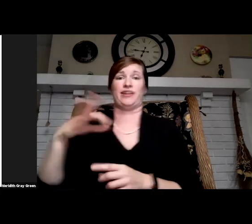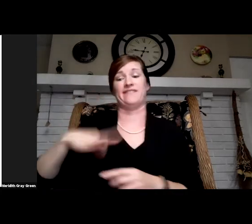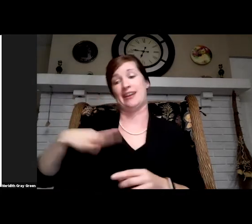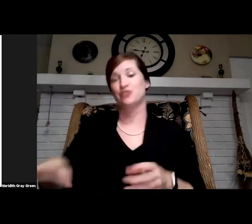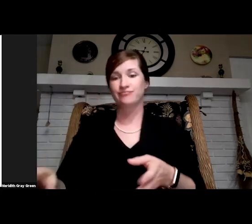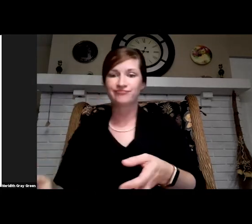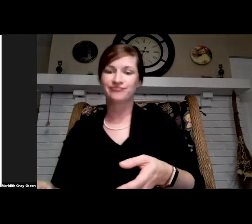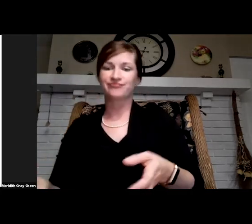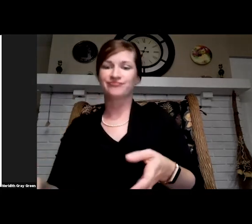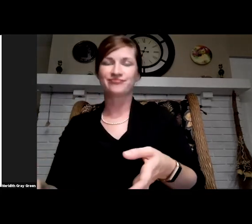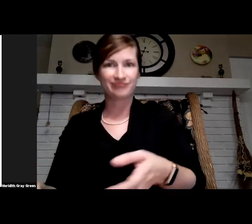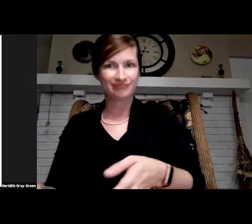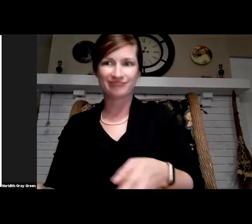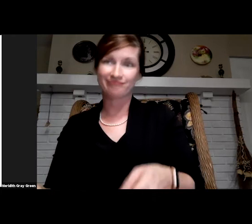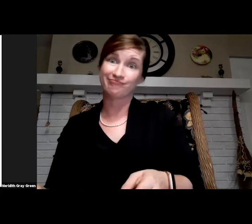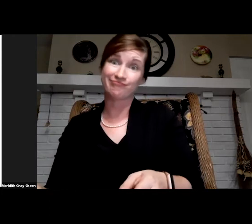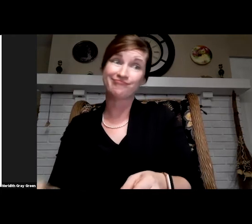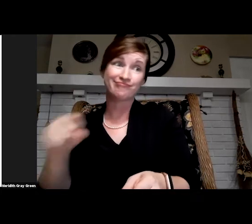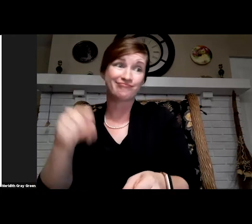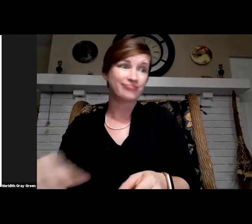She uses that curve to her advantage.